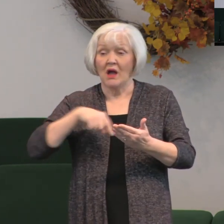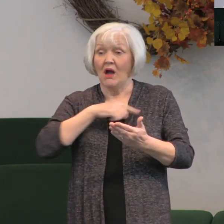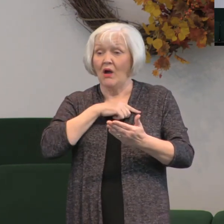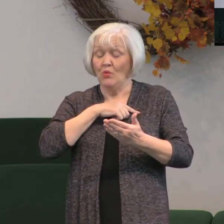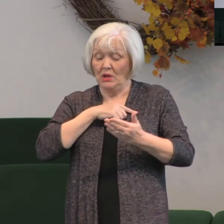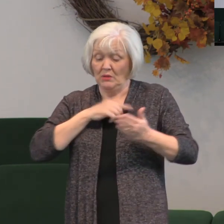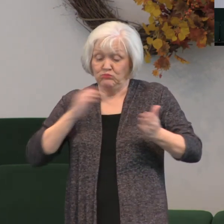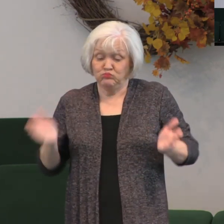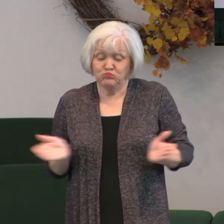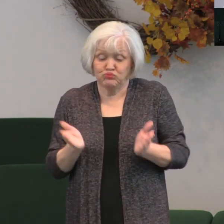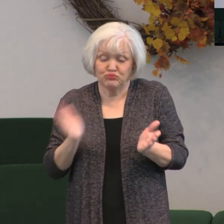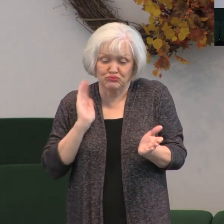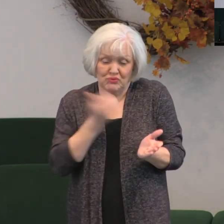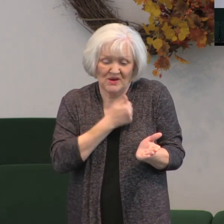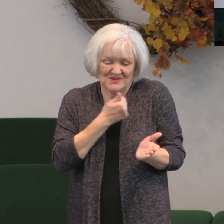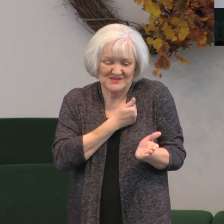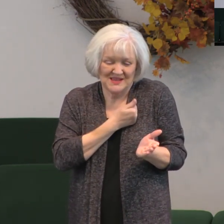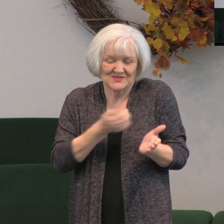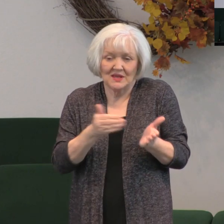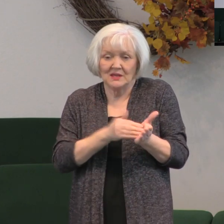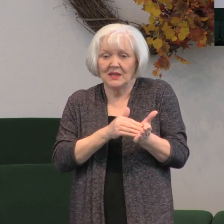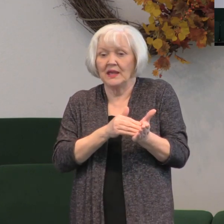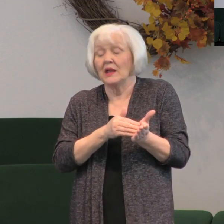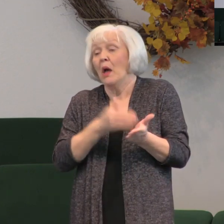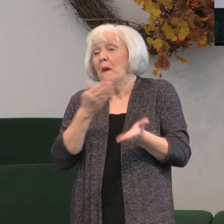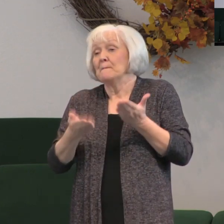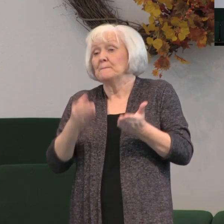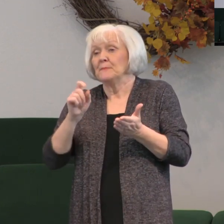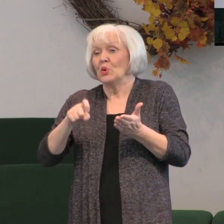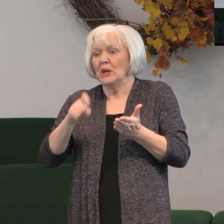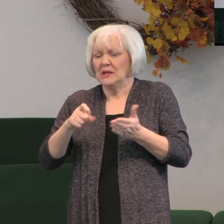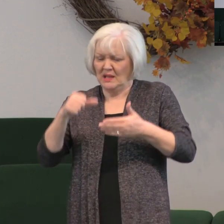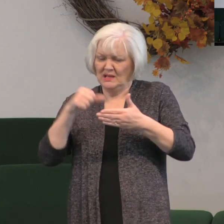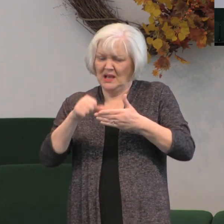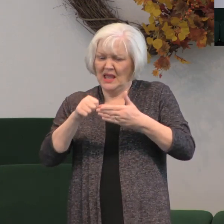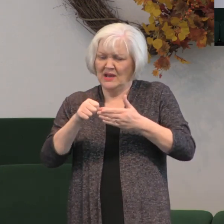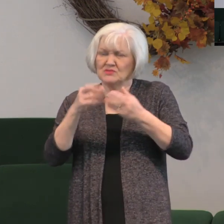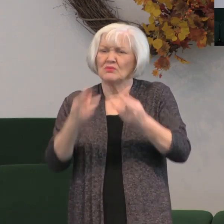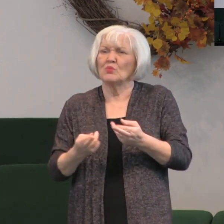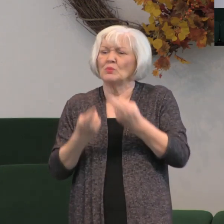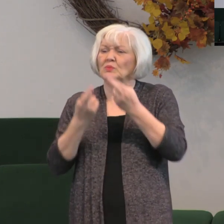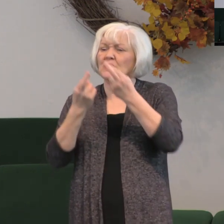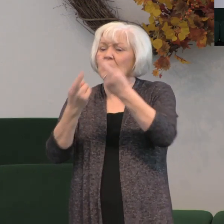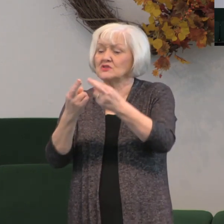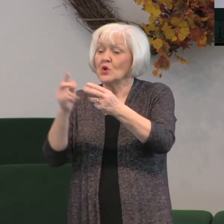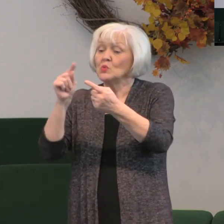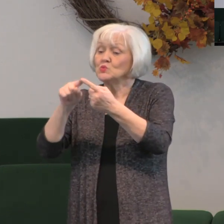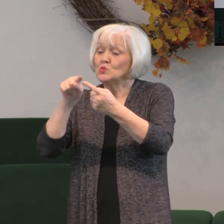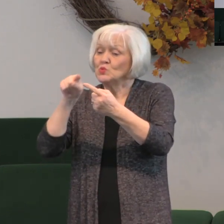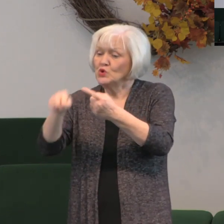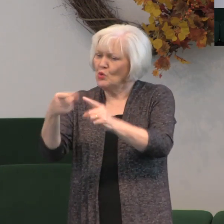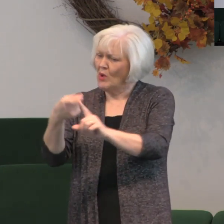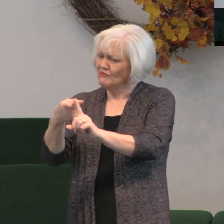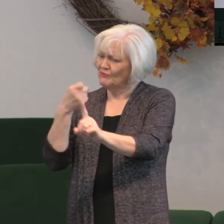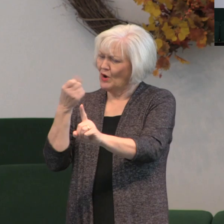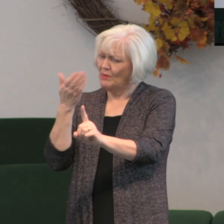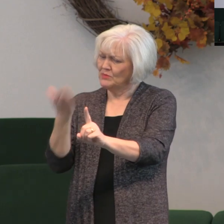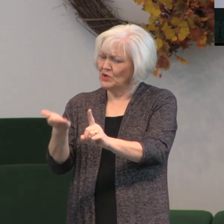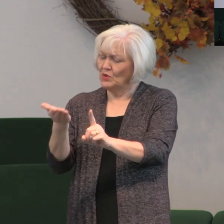again? Or do we need as some do letters of recommendation to you or from you? You yourselves